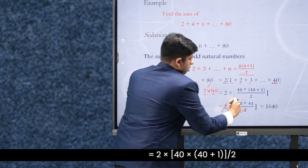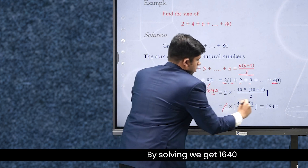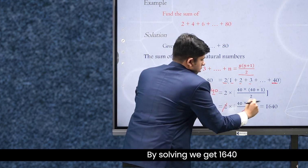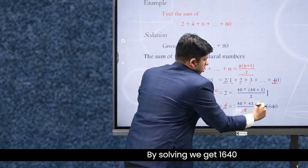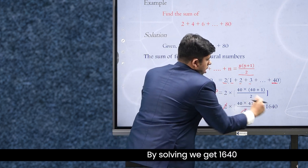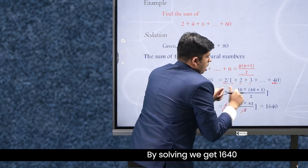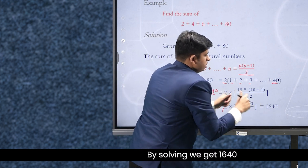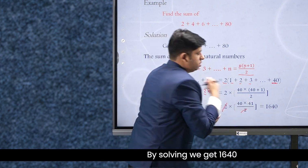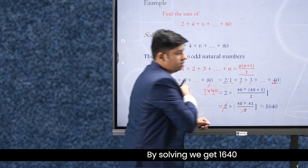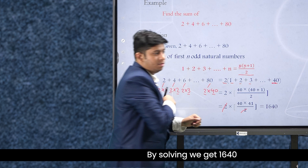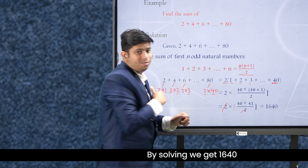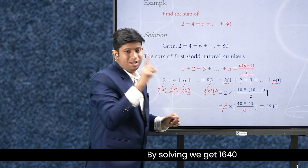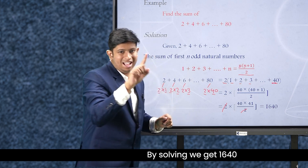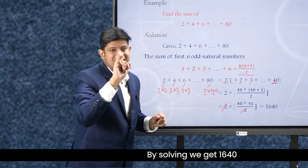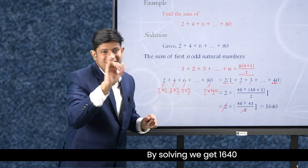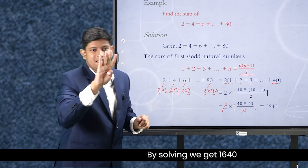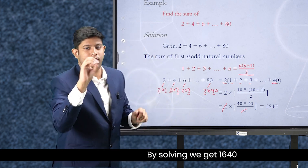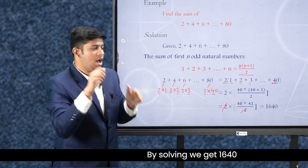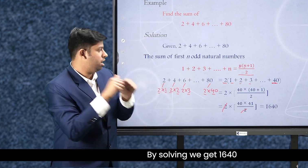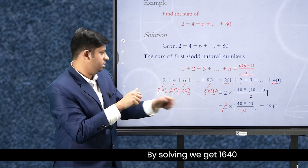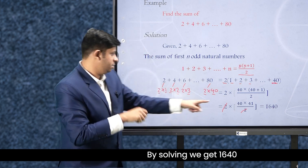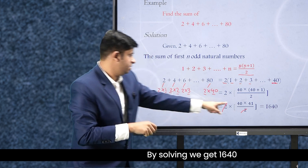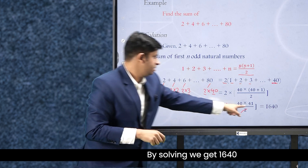By solving, we get 1640.